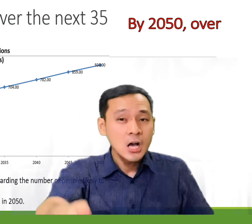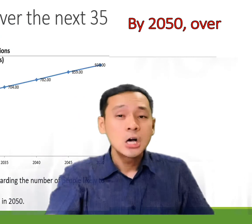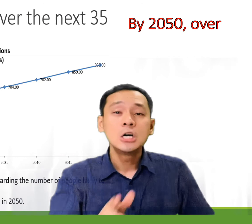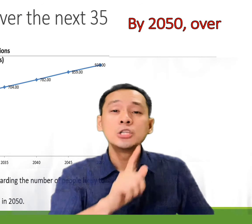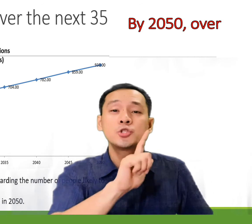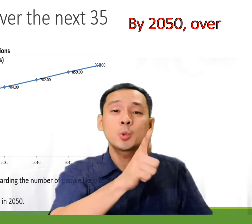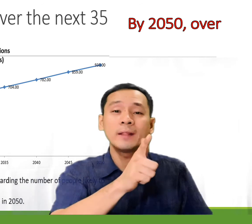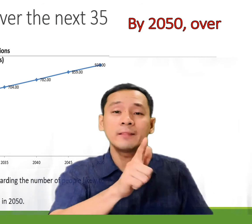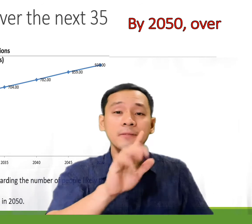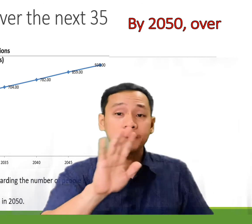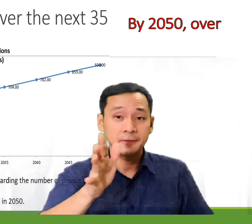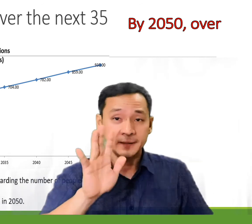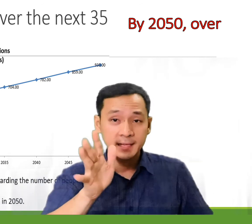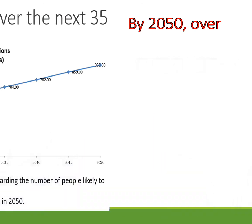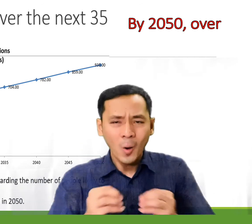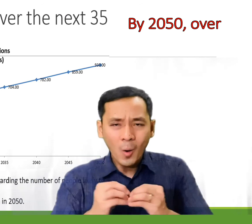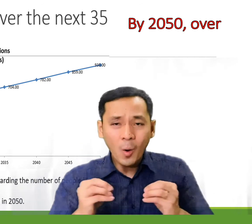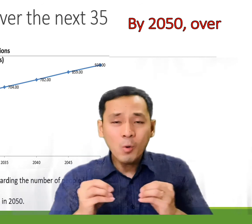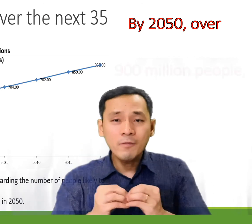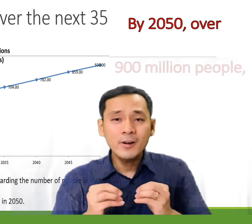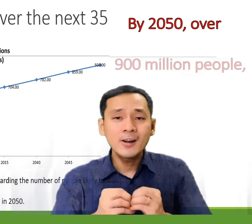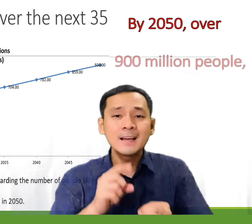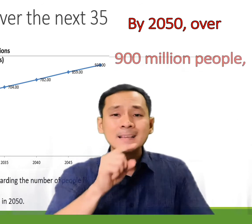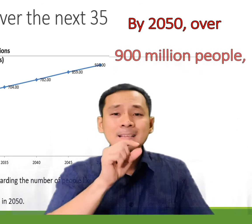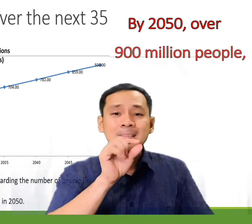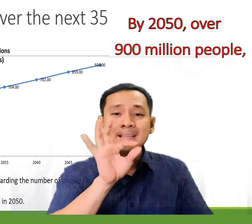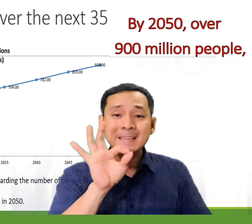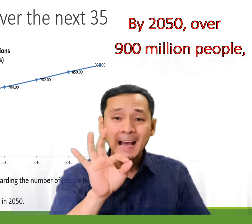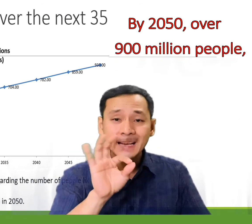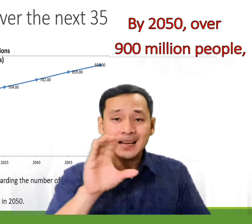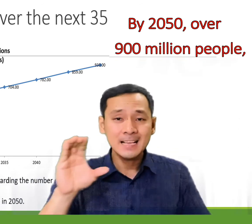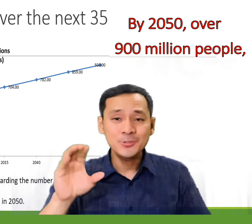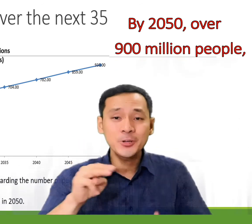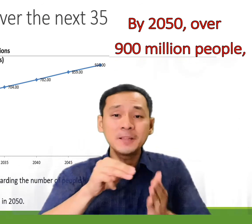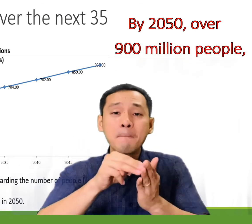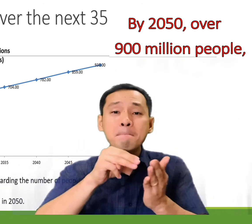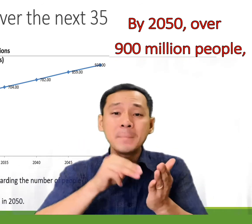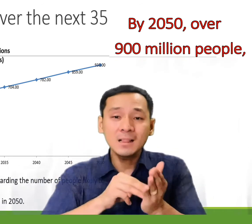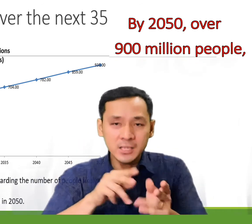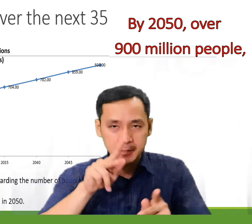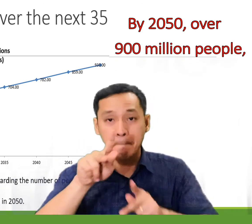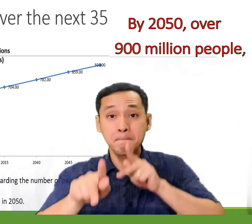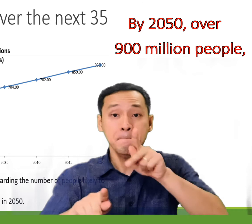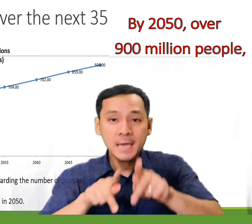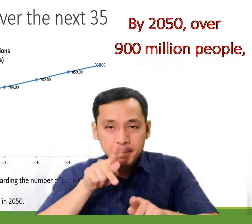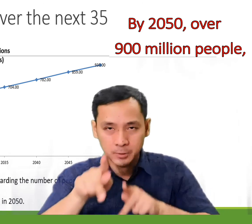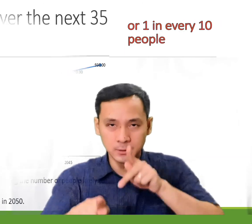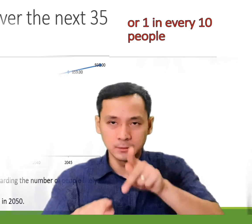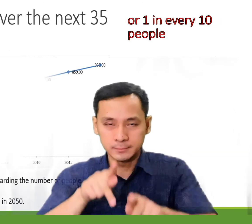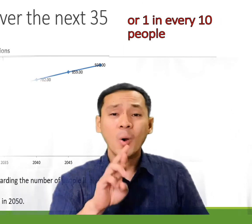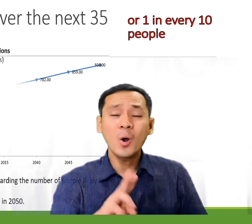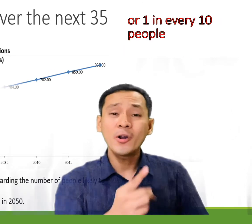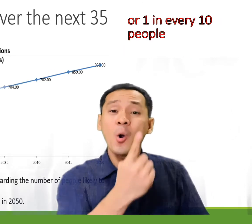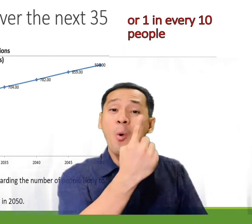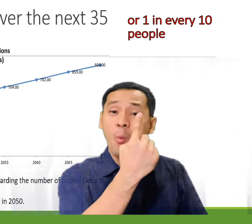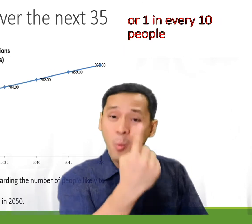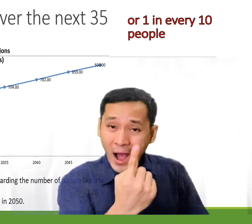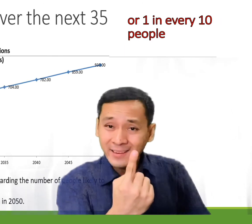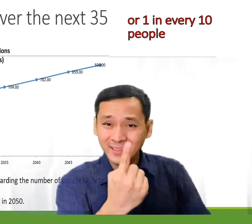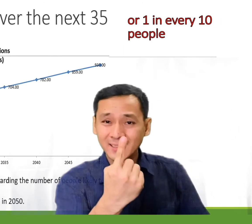by 2050, over 900 million people,